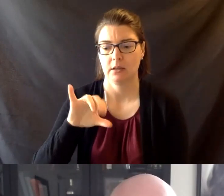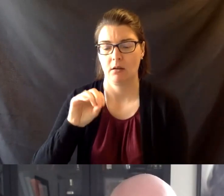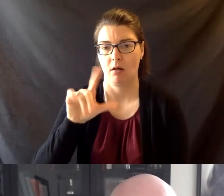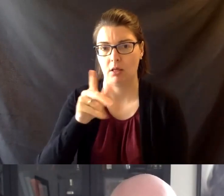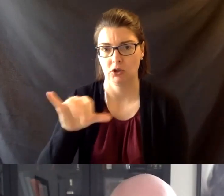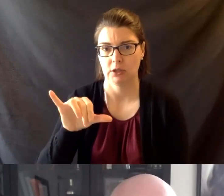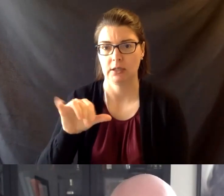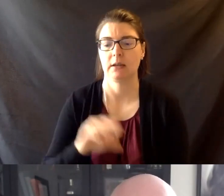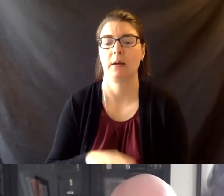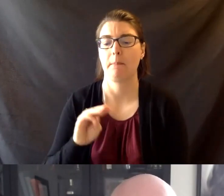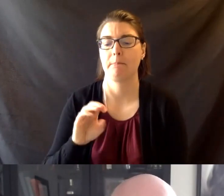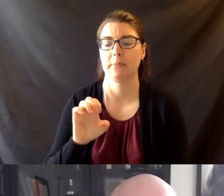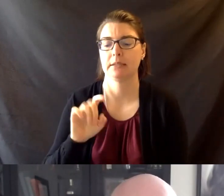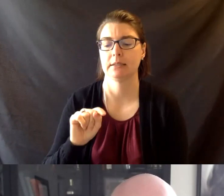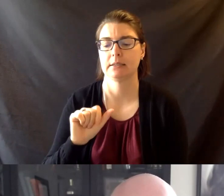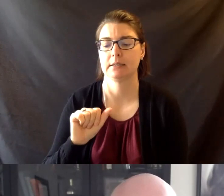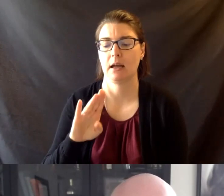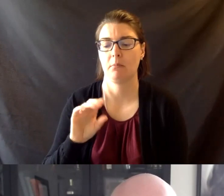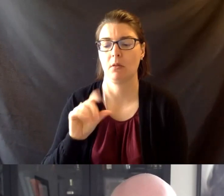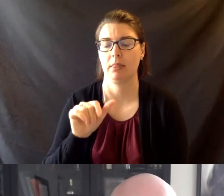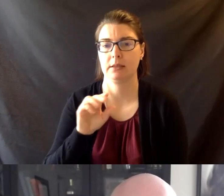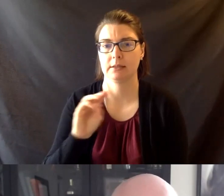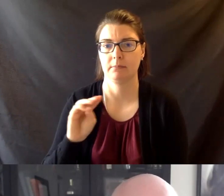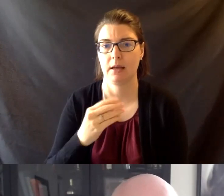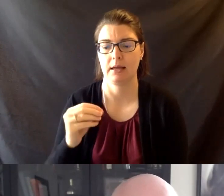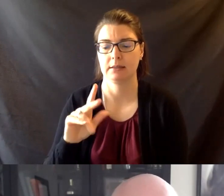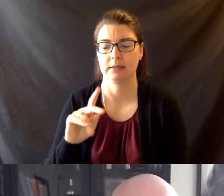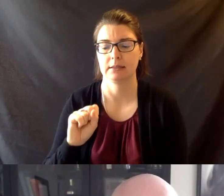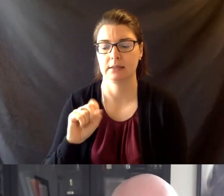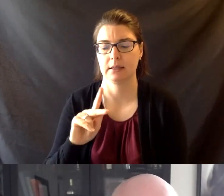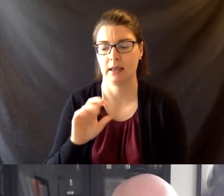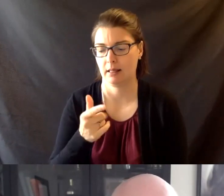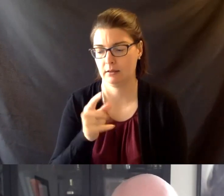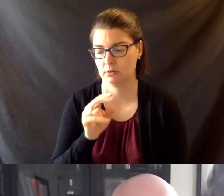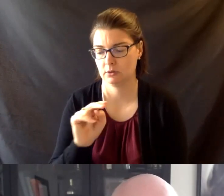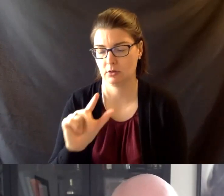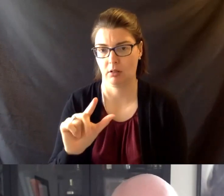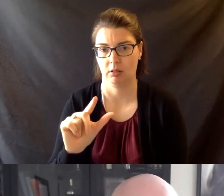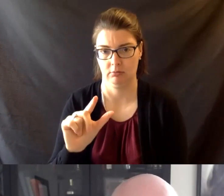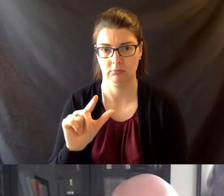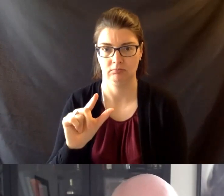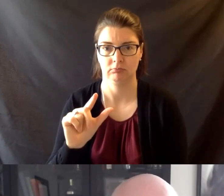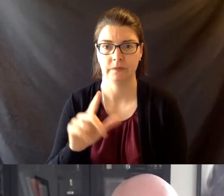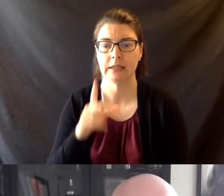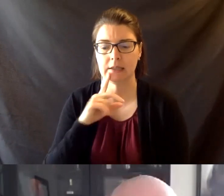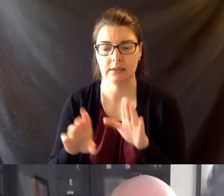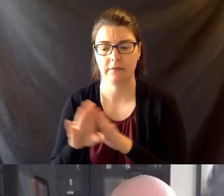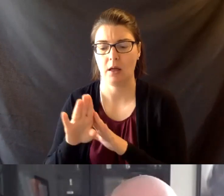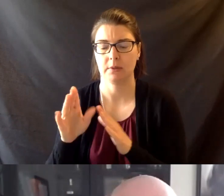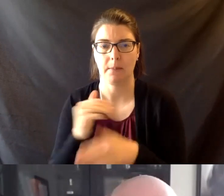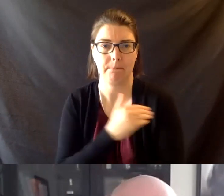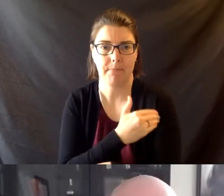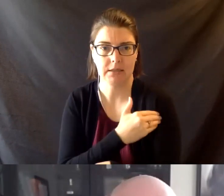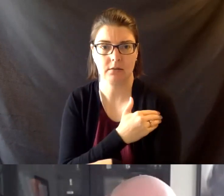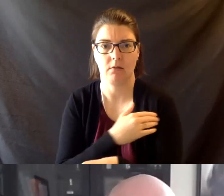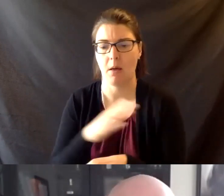metabolism, and skeletal muscle health. Christopher established a human muscle biopsy lab at York, where